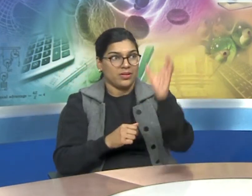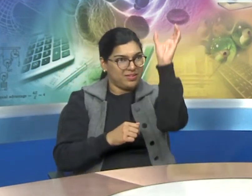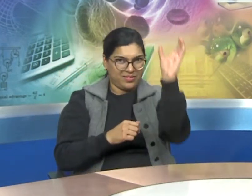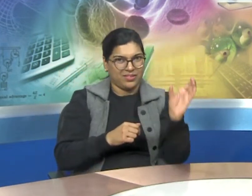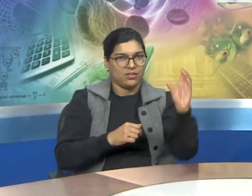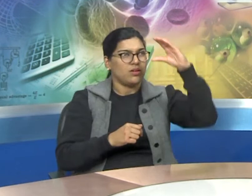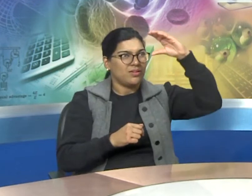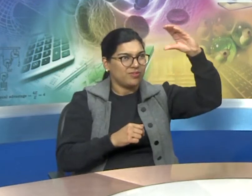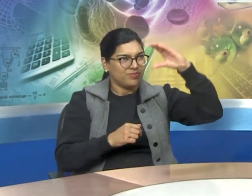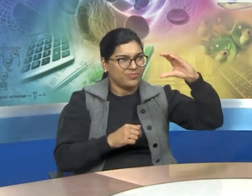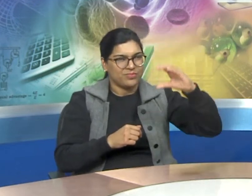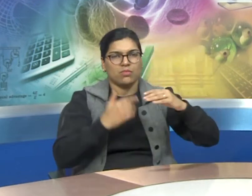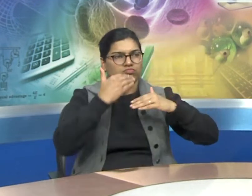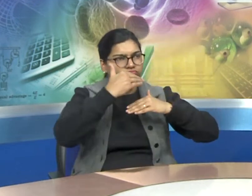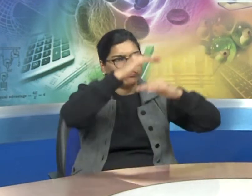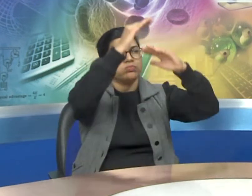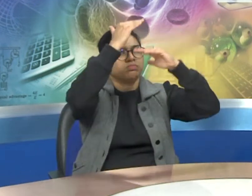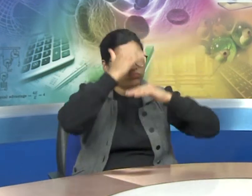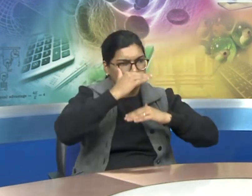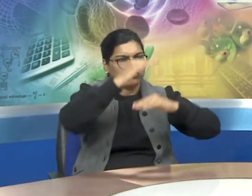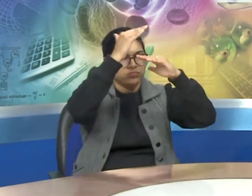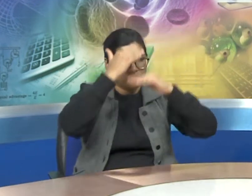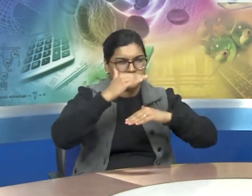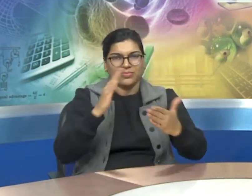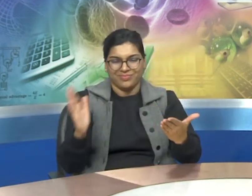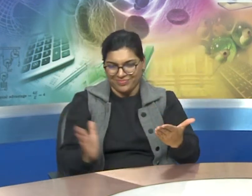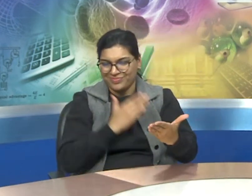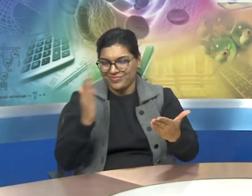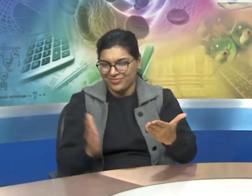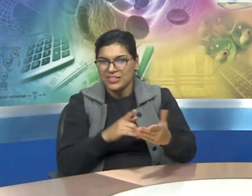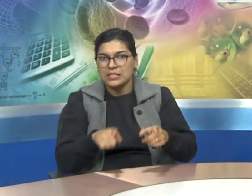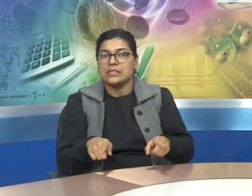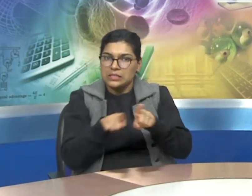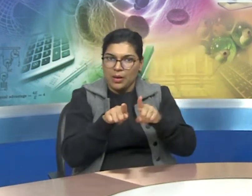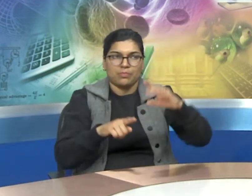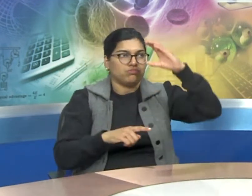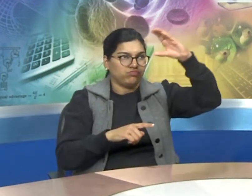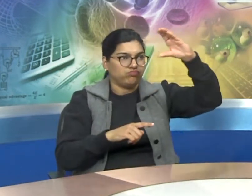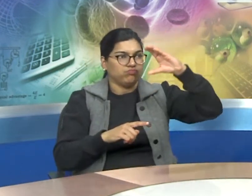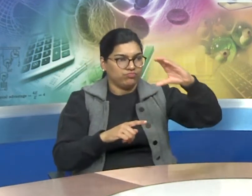Here we are learning reordering slides. For example, if we have